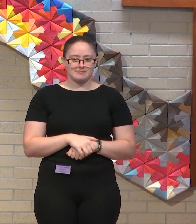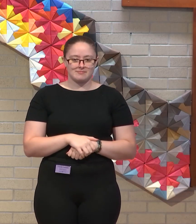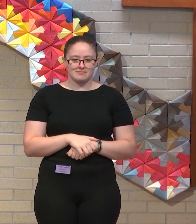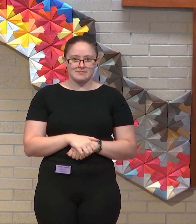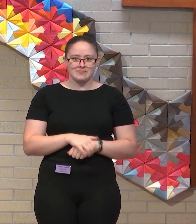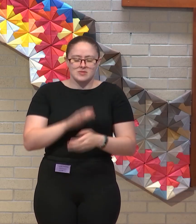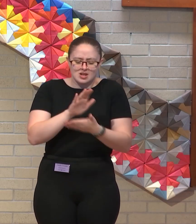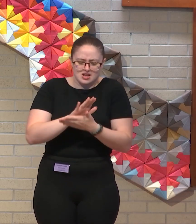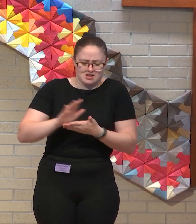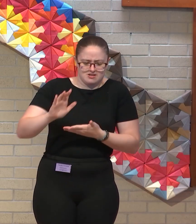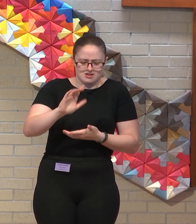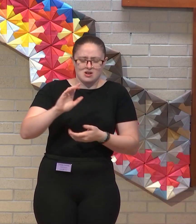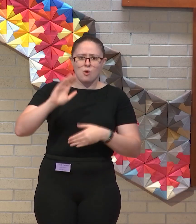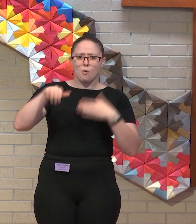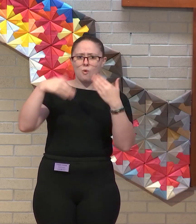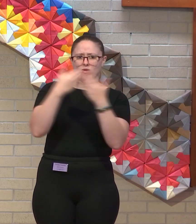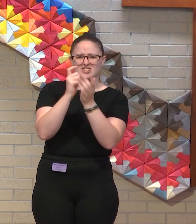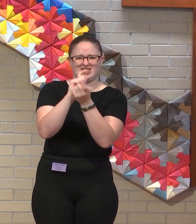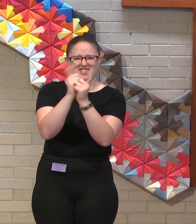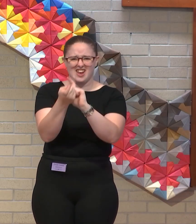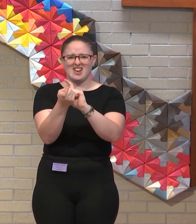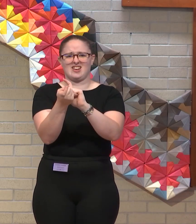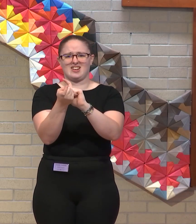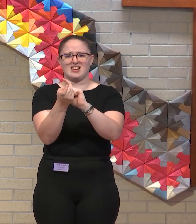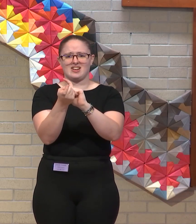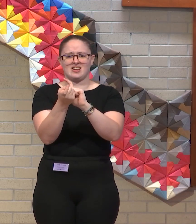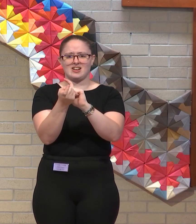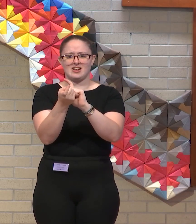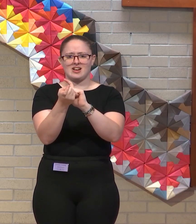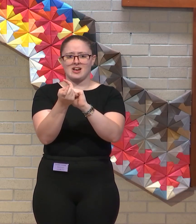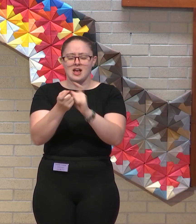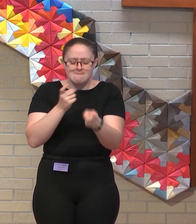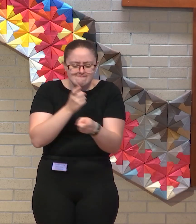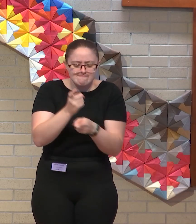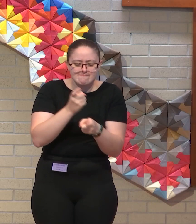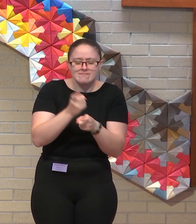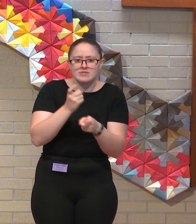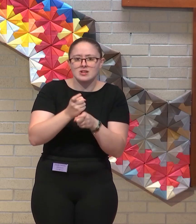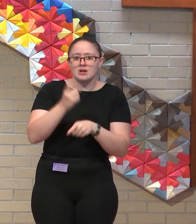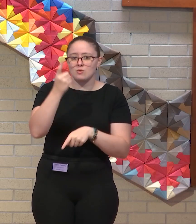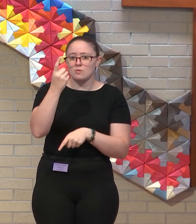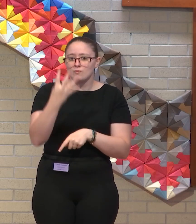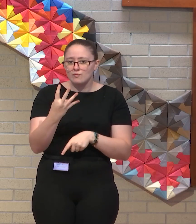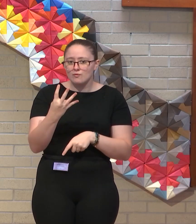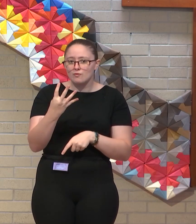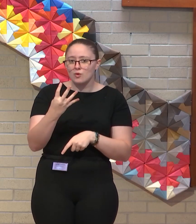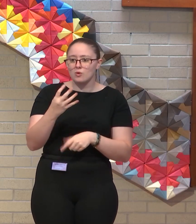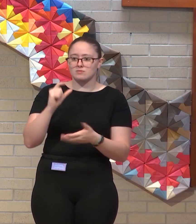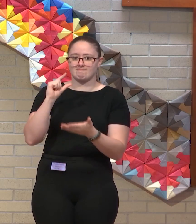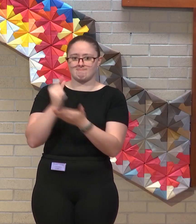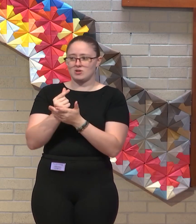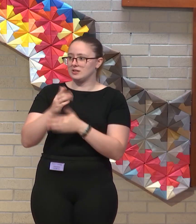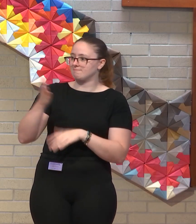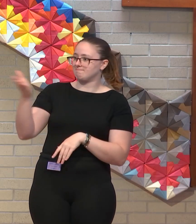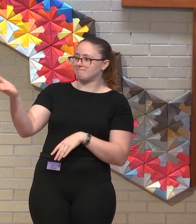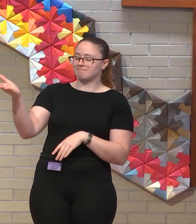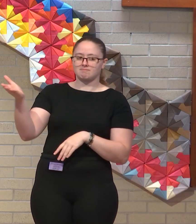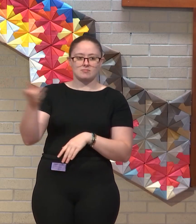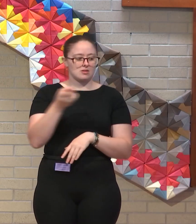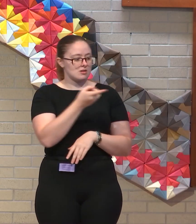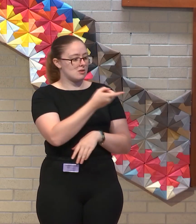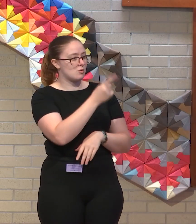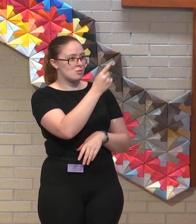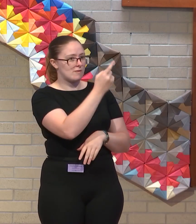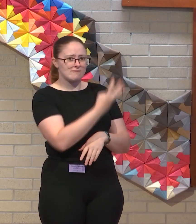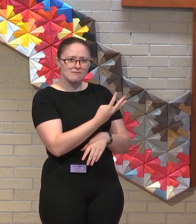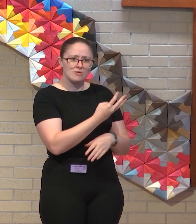Colleges are fluid places. Every year, we lose a quarter of our student body to graduation, and a quarter of our student body